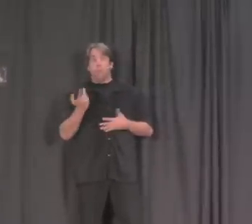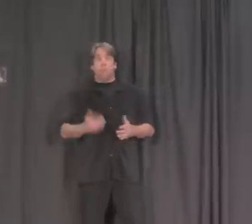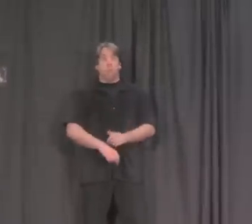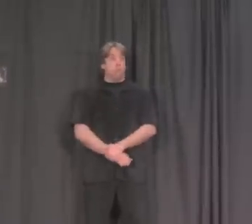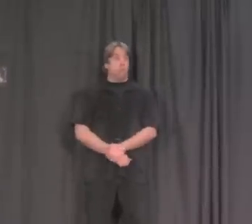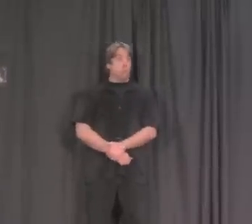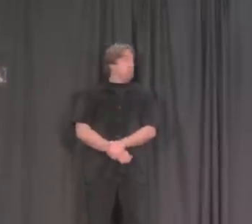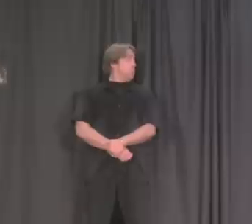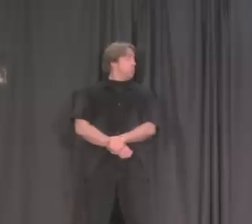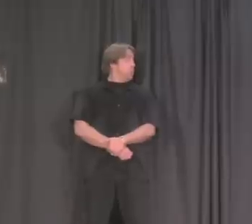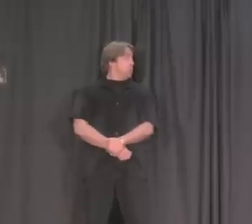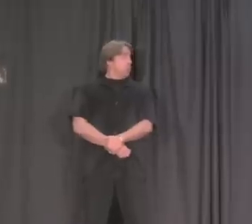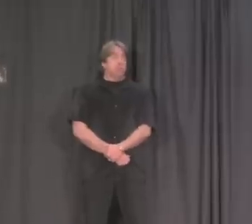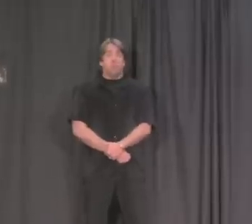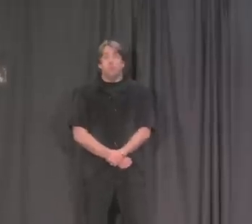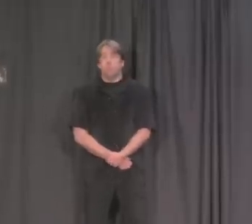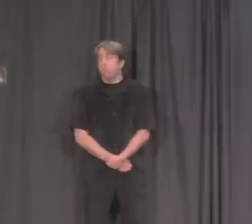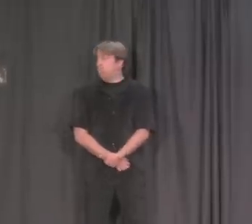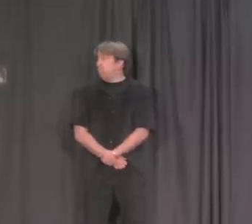Clearly, the spirit moves on that one.